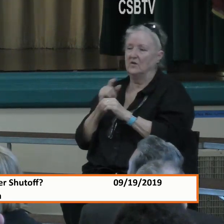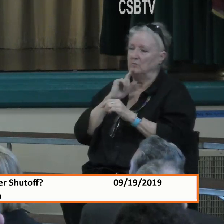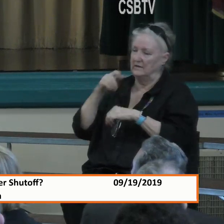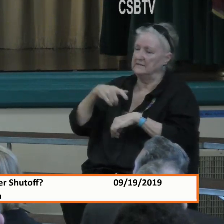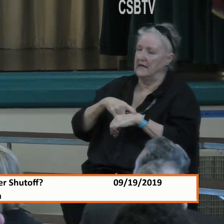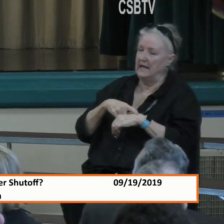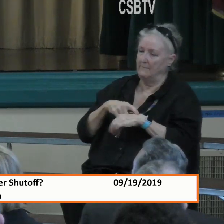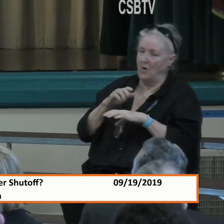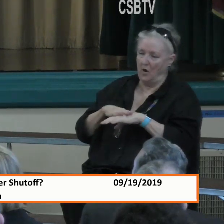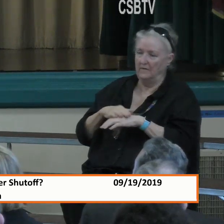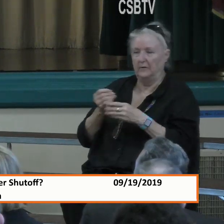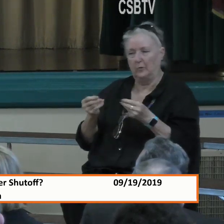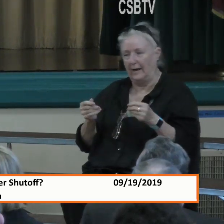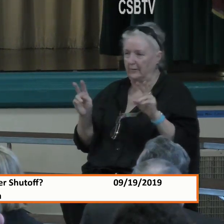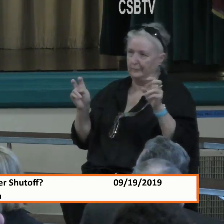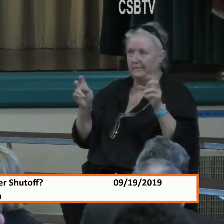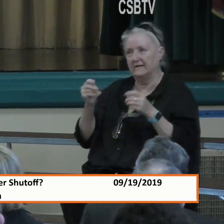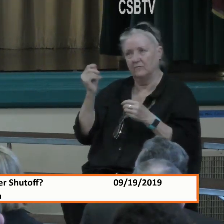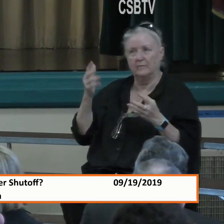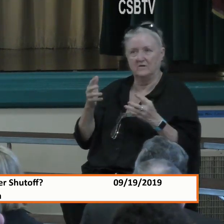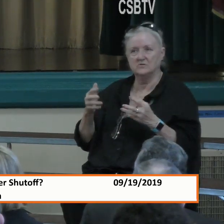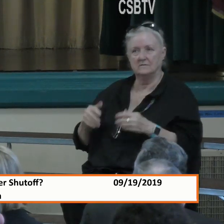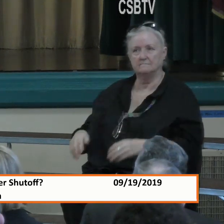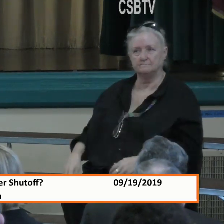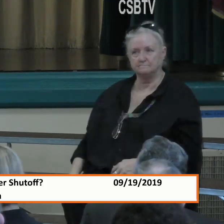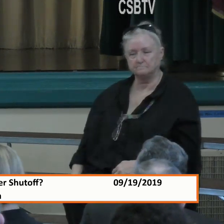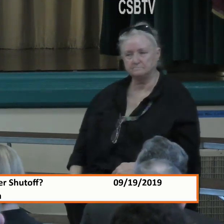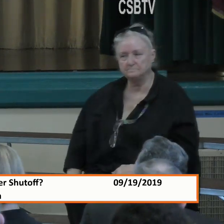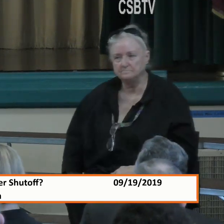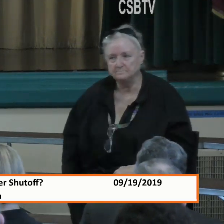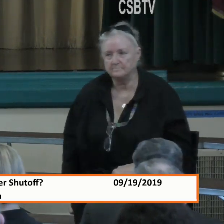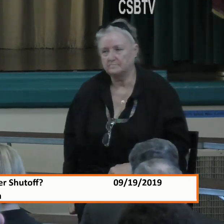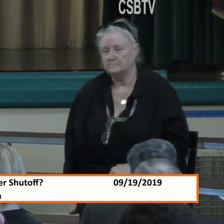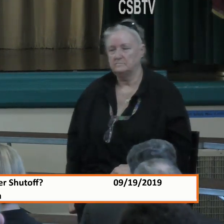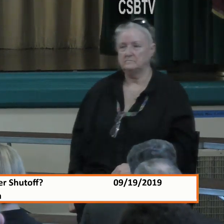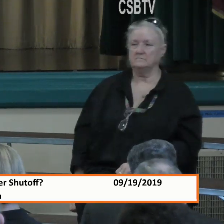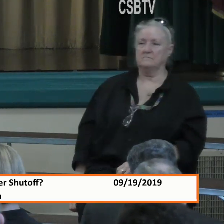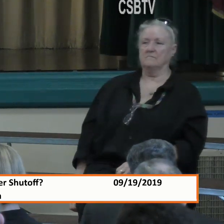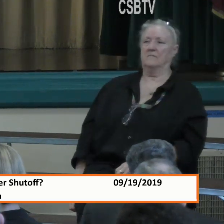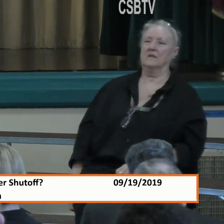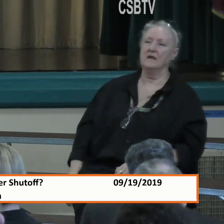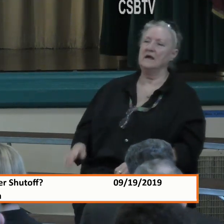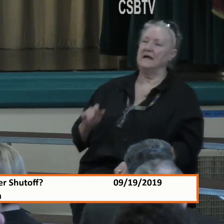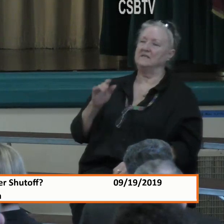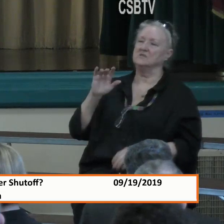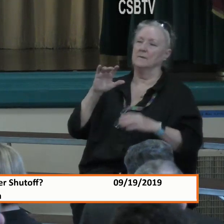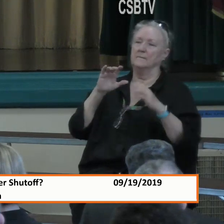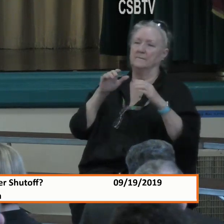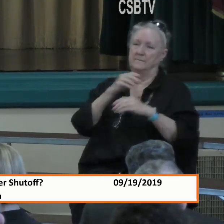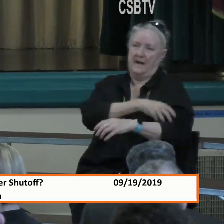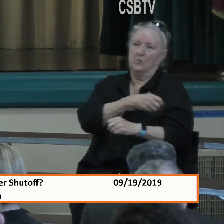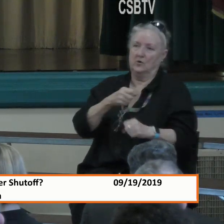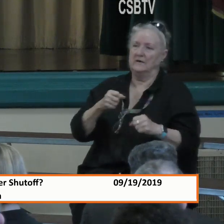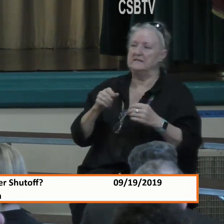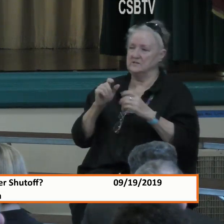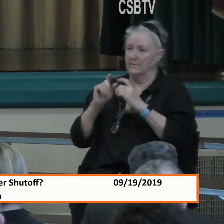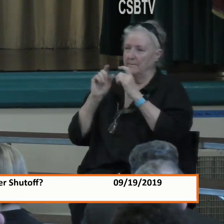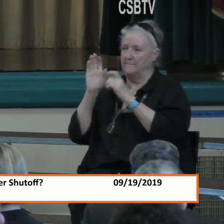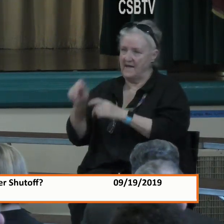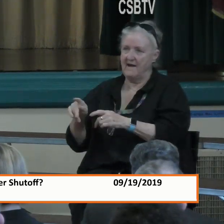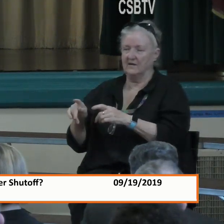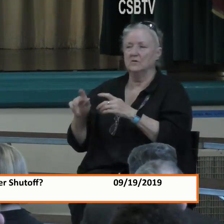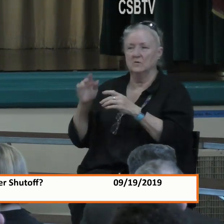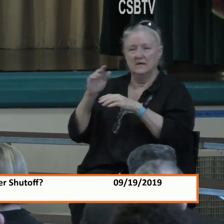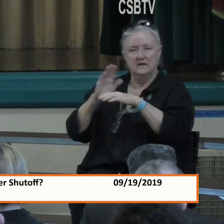real-time, on-the-ground information. As power is restored, we again notify customers. However, before